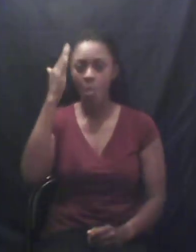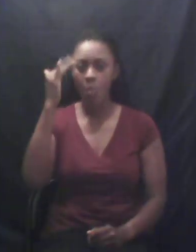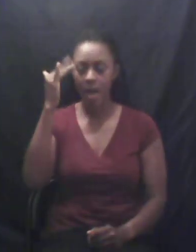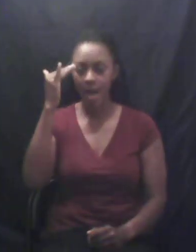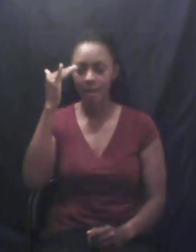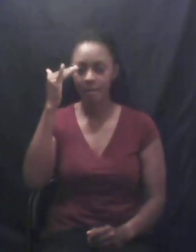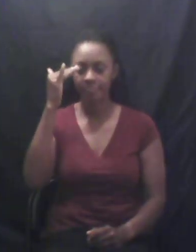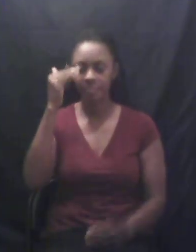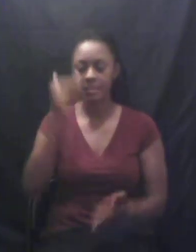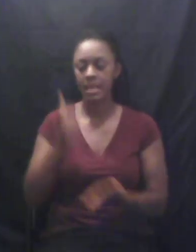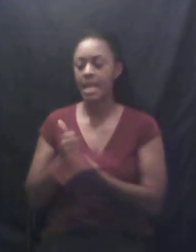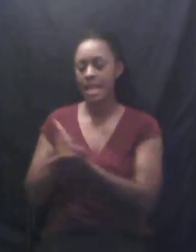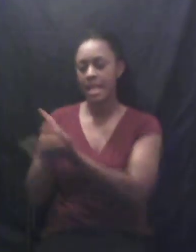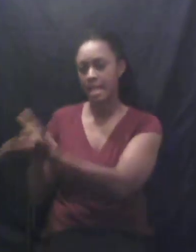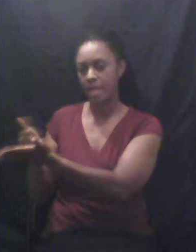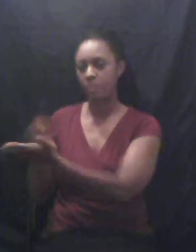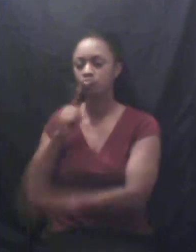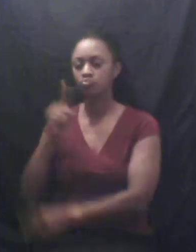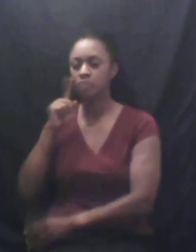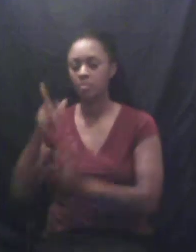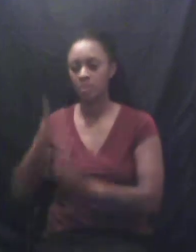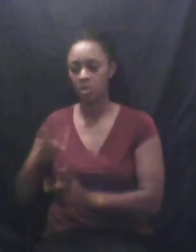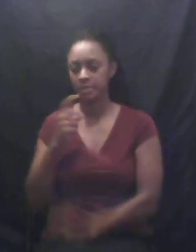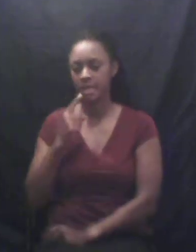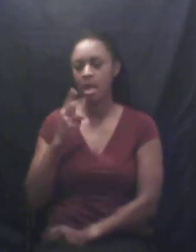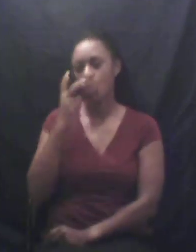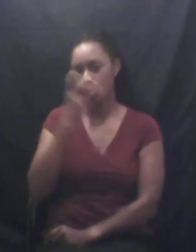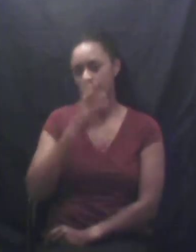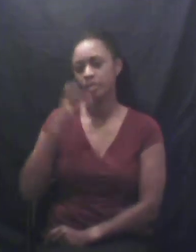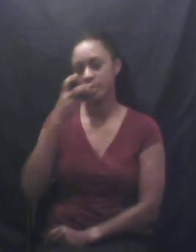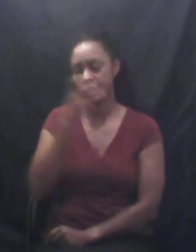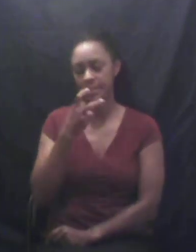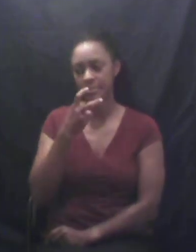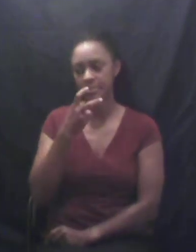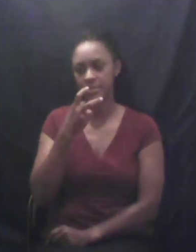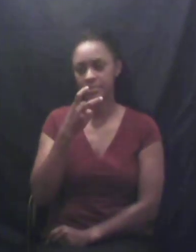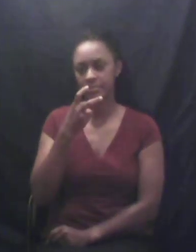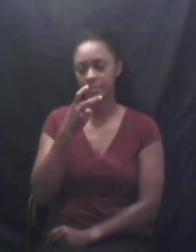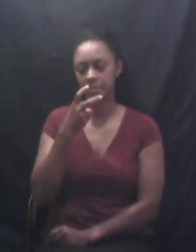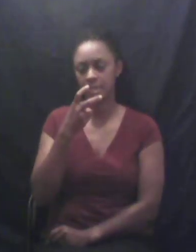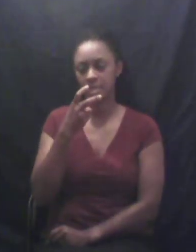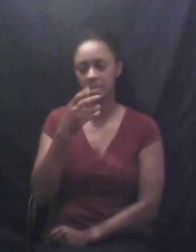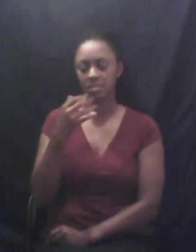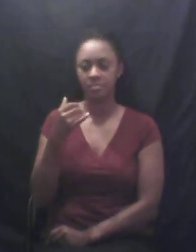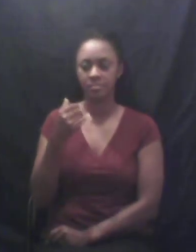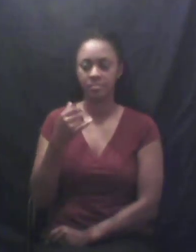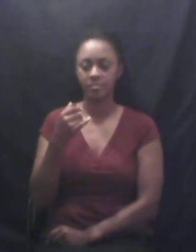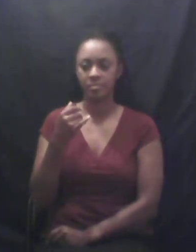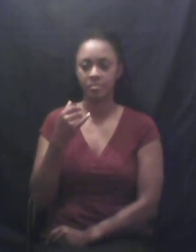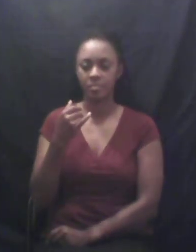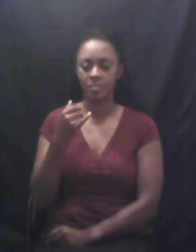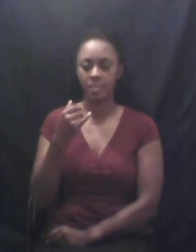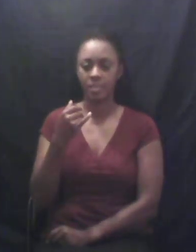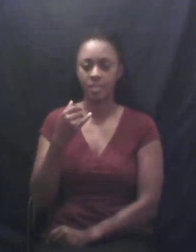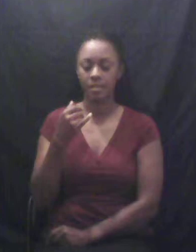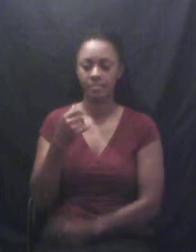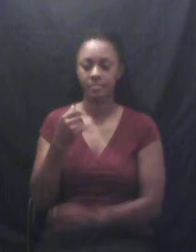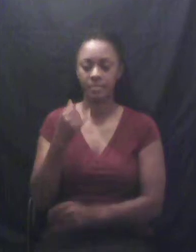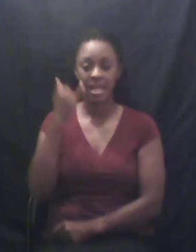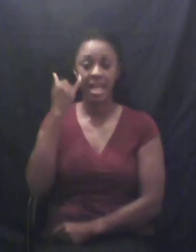can be a little bit farther away, you can make your sign bigger. But with oral interpreting, that proximity, being close to the